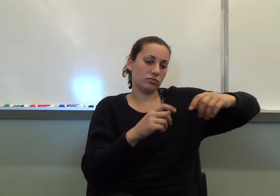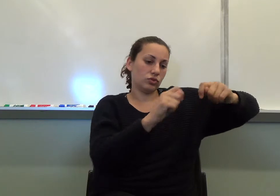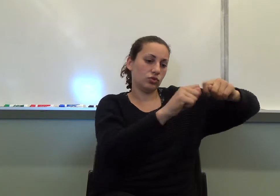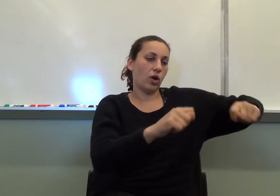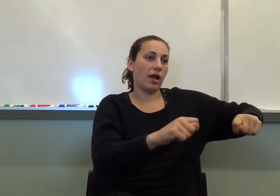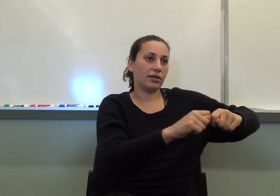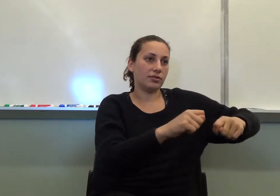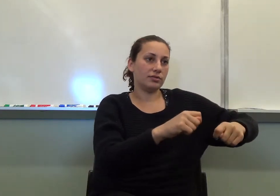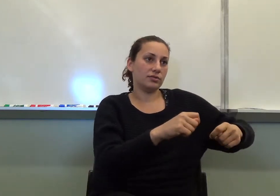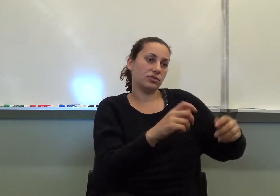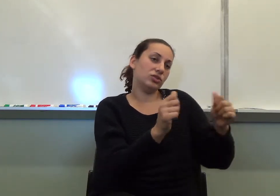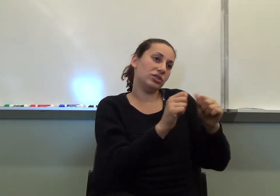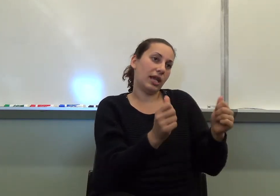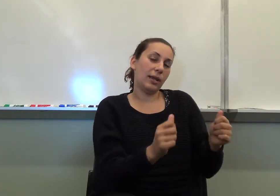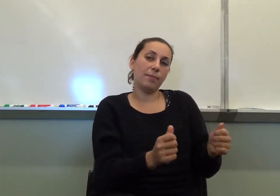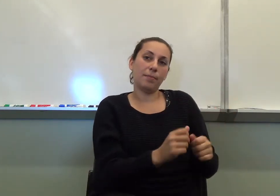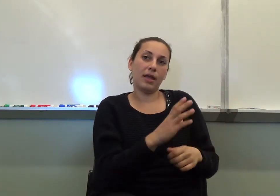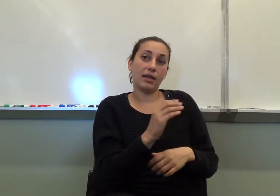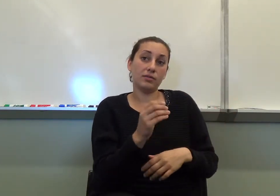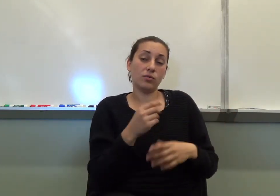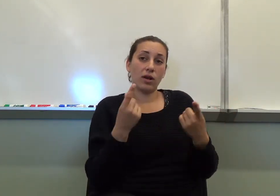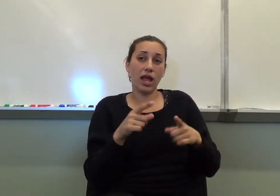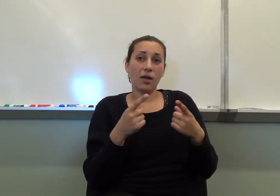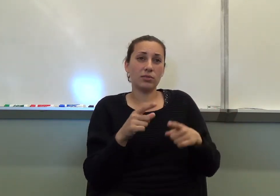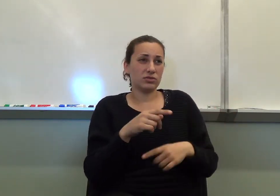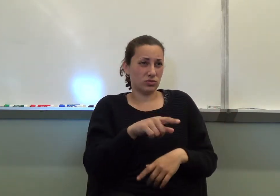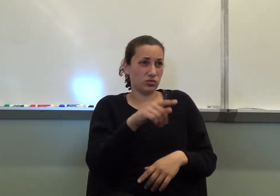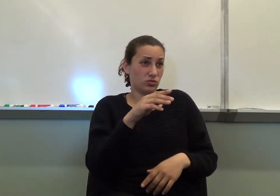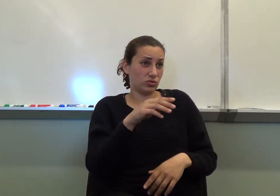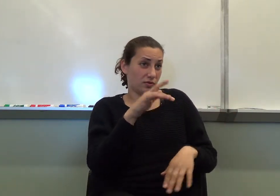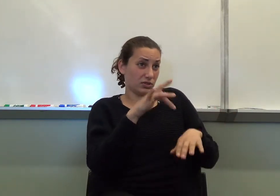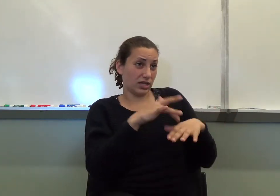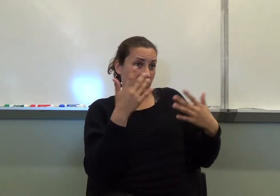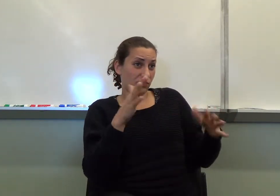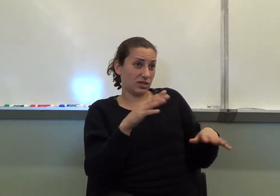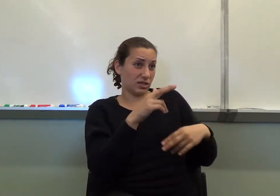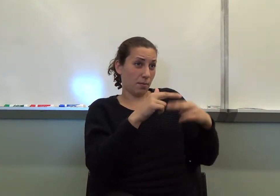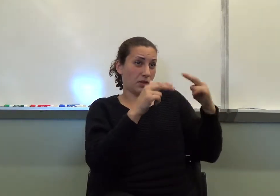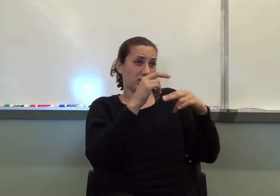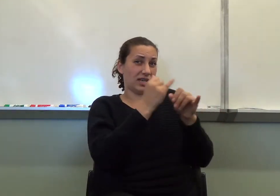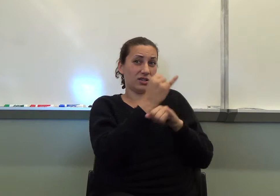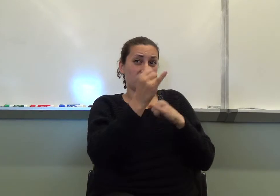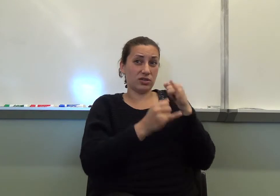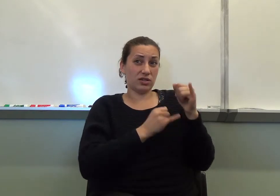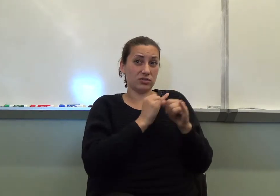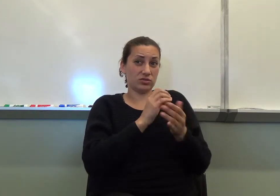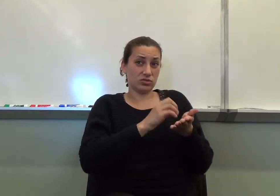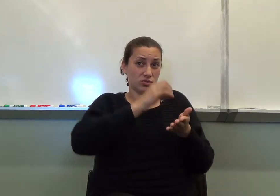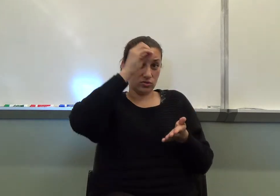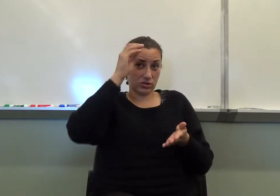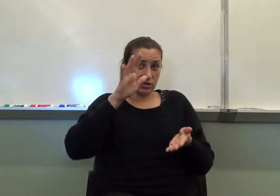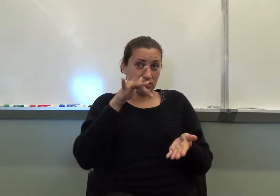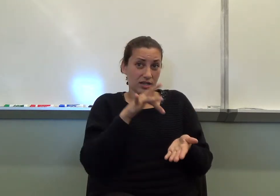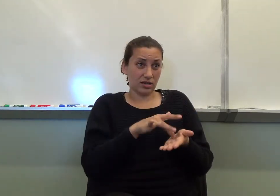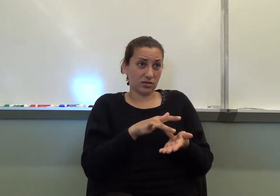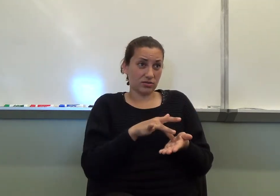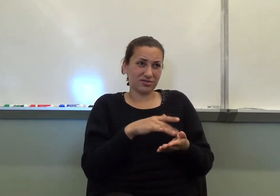What they did is they went back to that building. I don't know if has anyone ever been in that building, the International Student Center? It's a strange